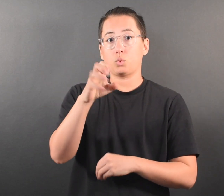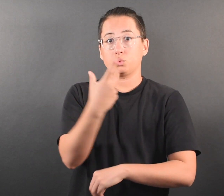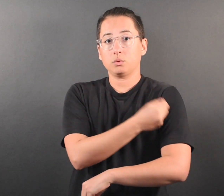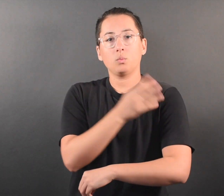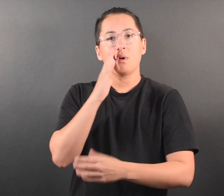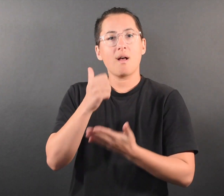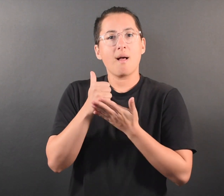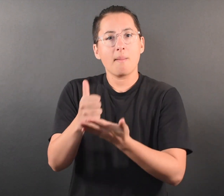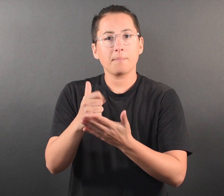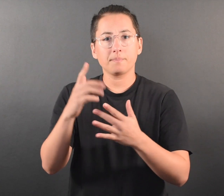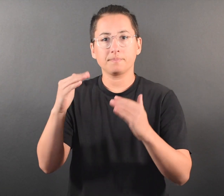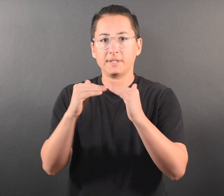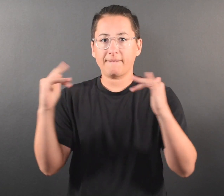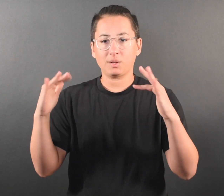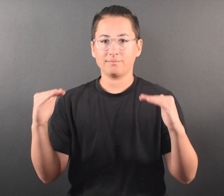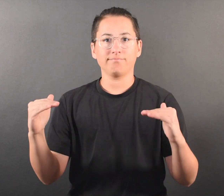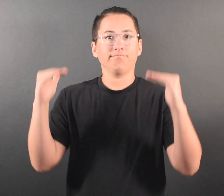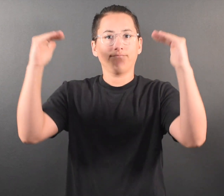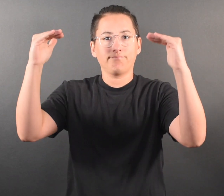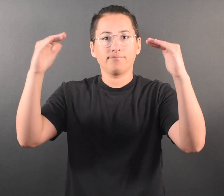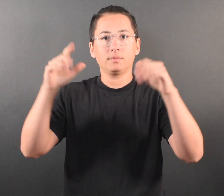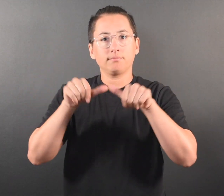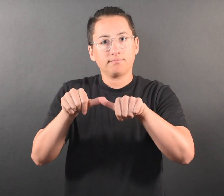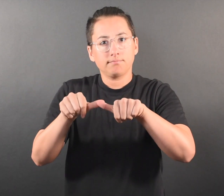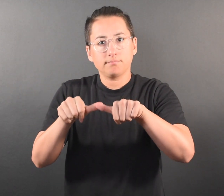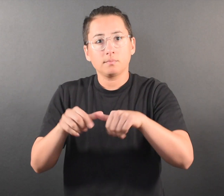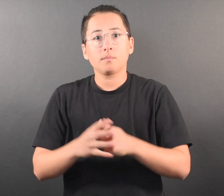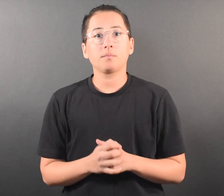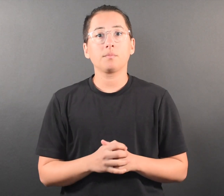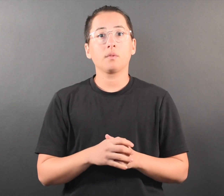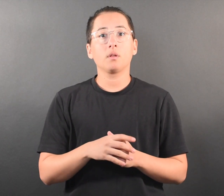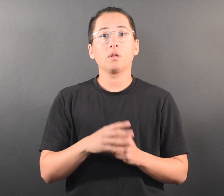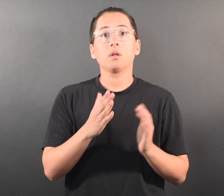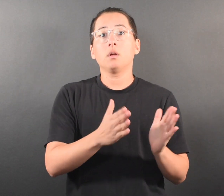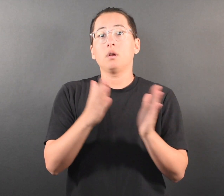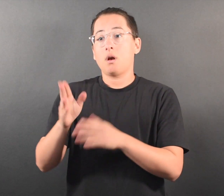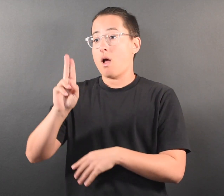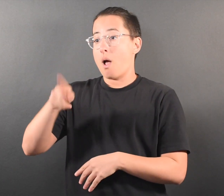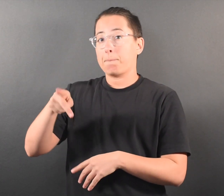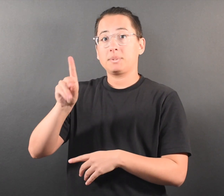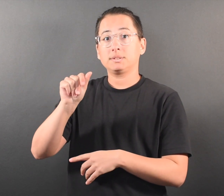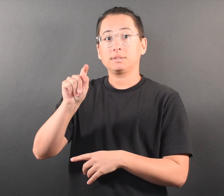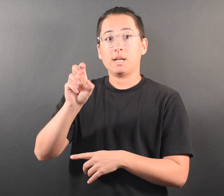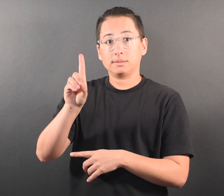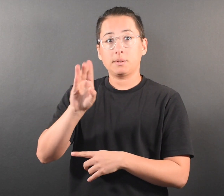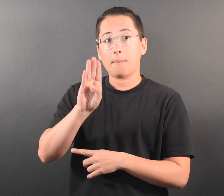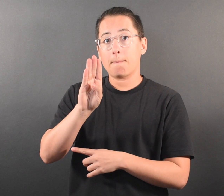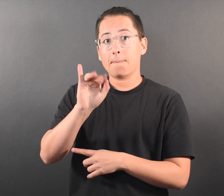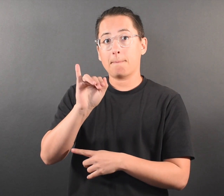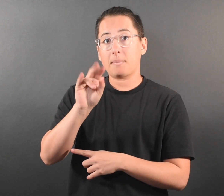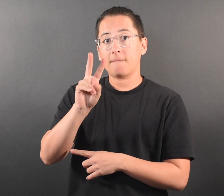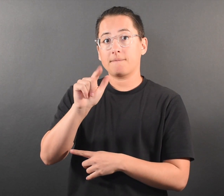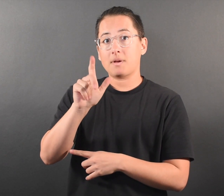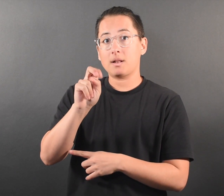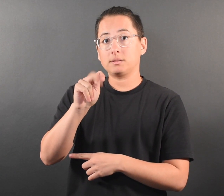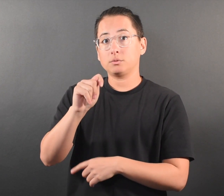This additional dose of vaccine can help get protection back up to a higher level. The updated